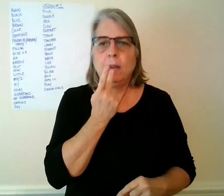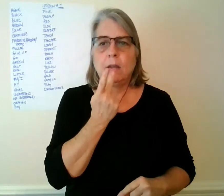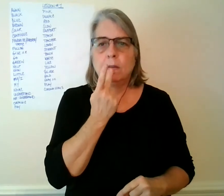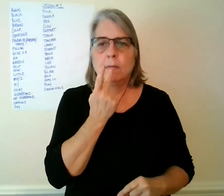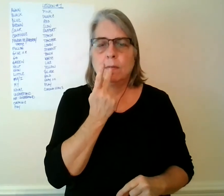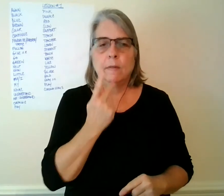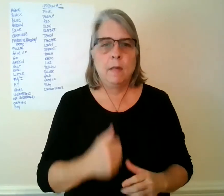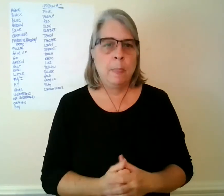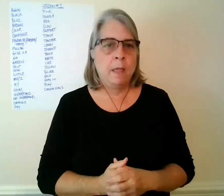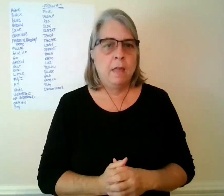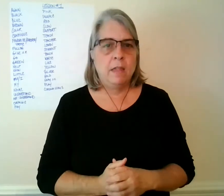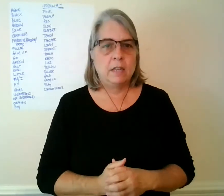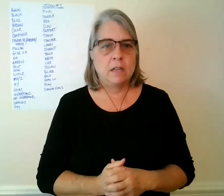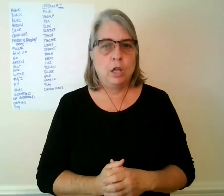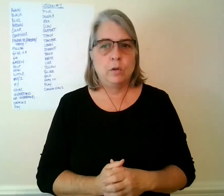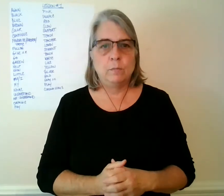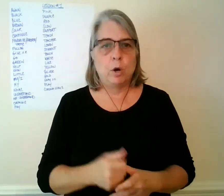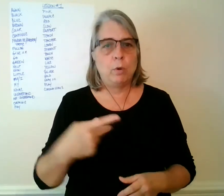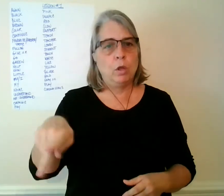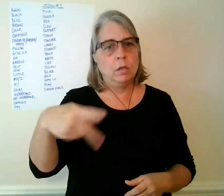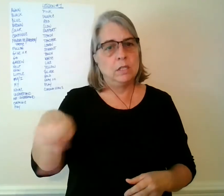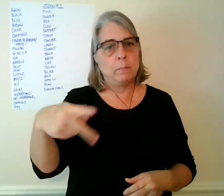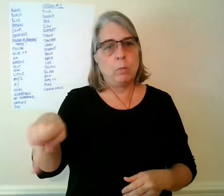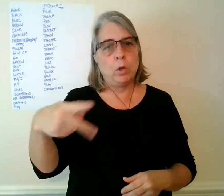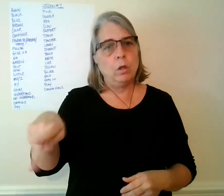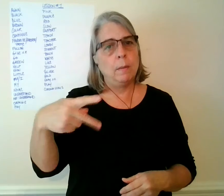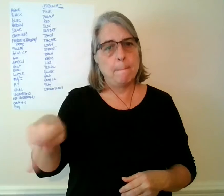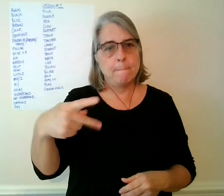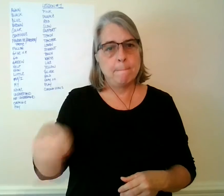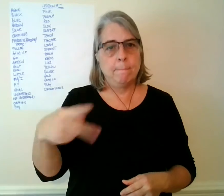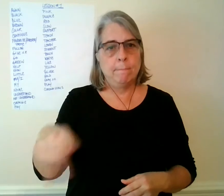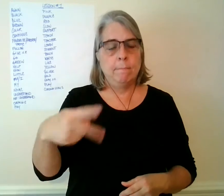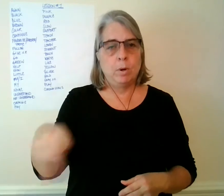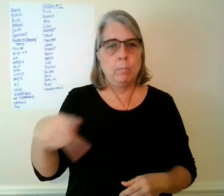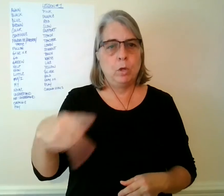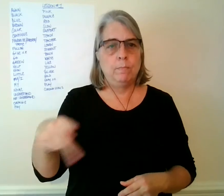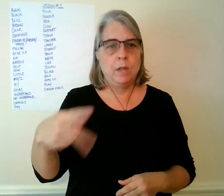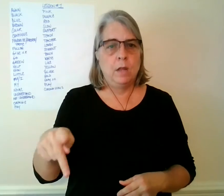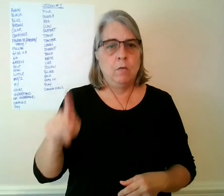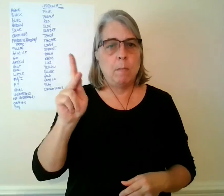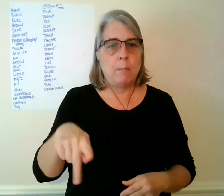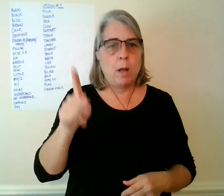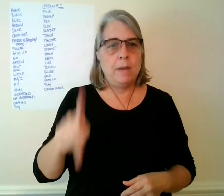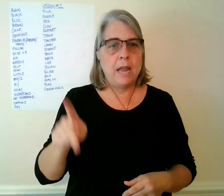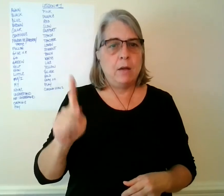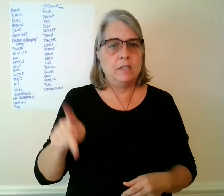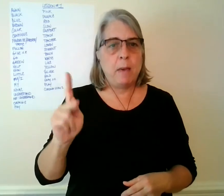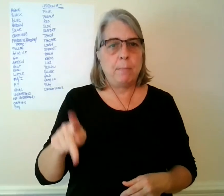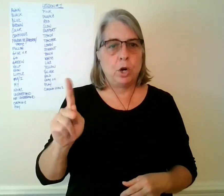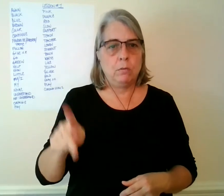Pink. The next color is purple. It's purple. Purple. Remember, up and down is pepper,